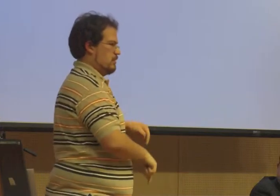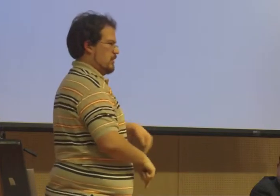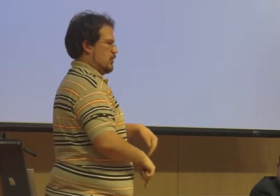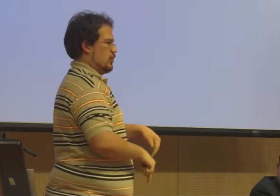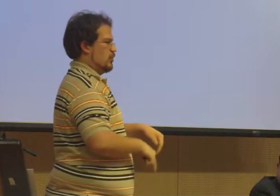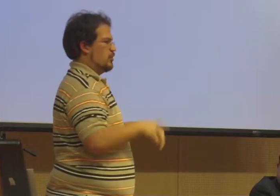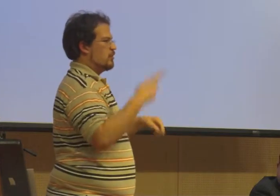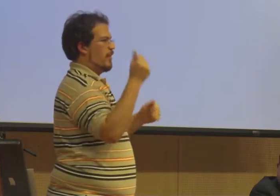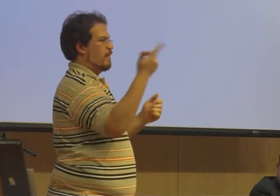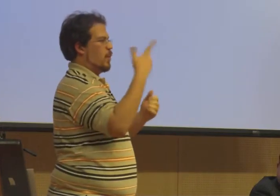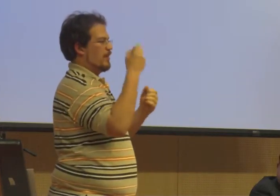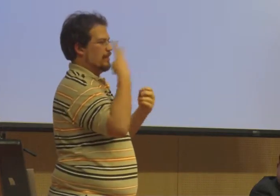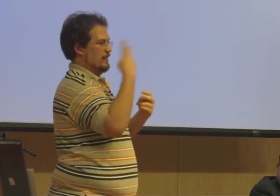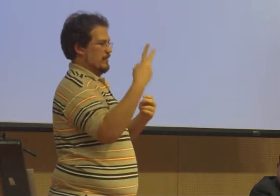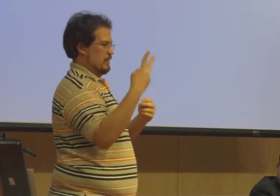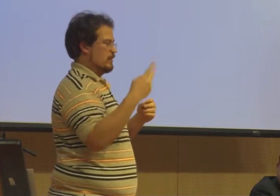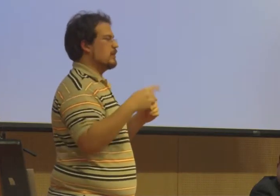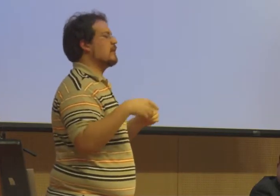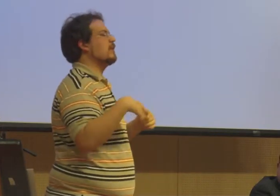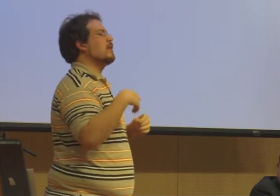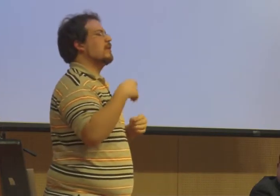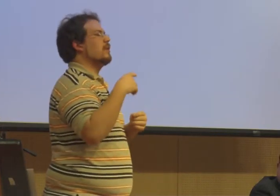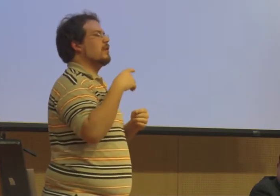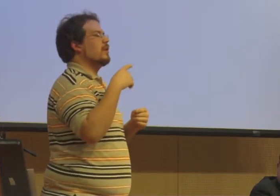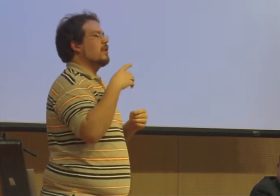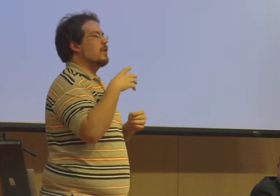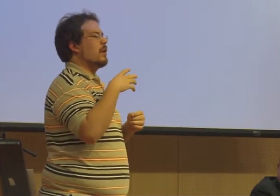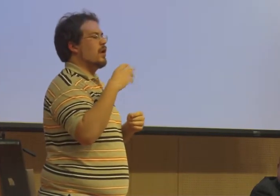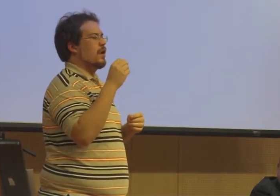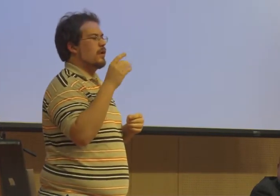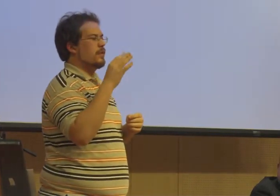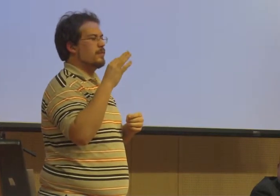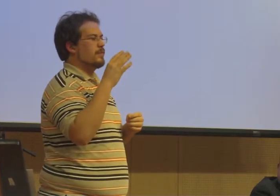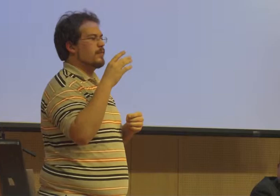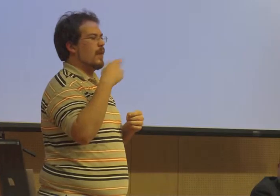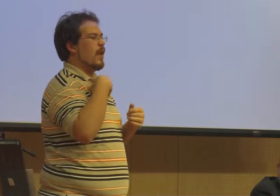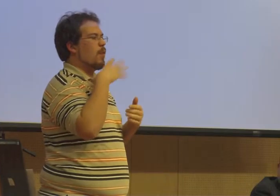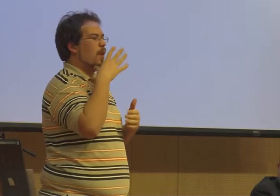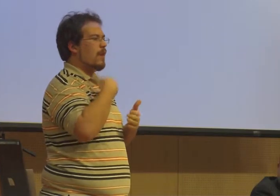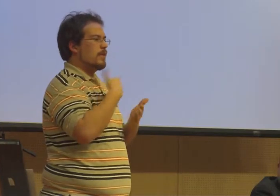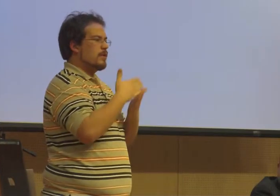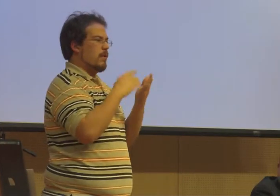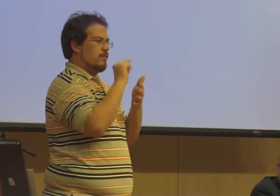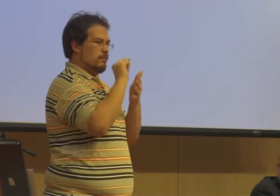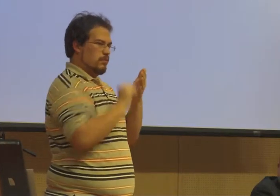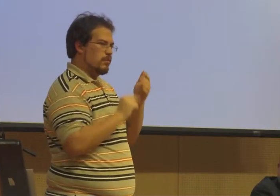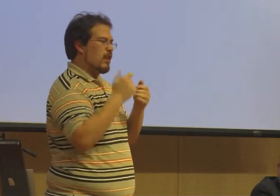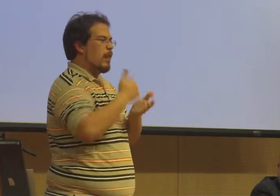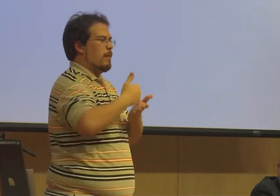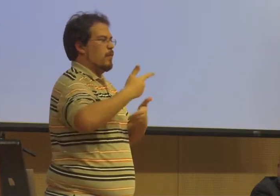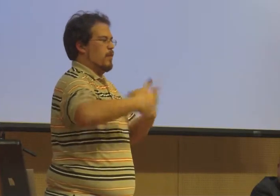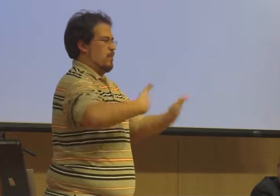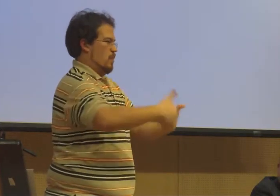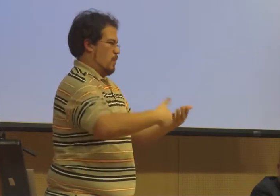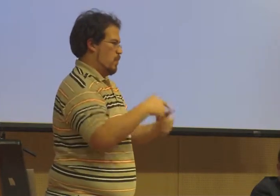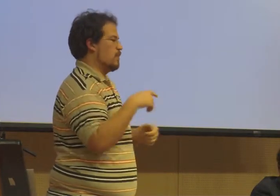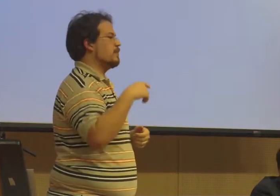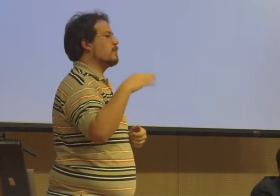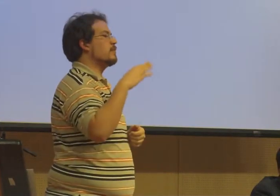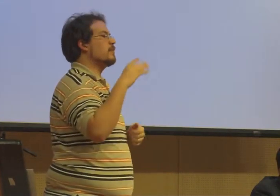So we were going to have people stand in the audience where there's a blue piece of tape here, but now we're going to have them come to the stage